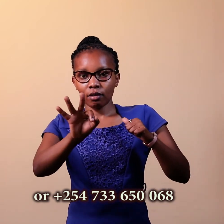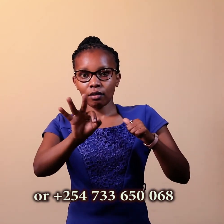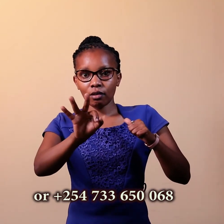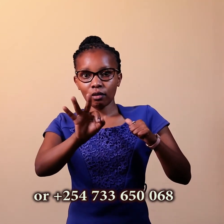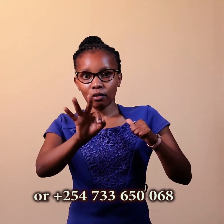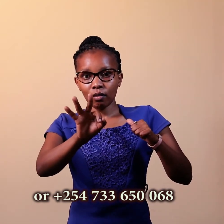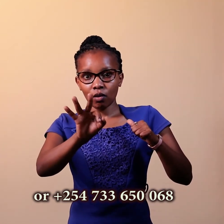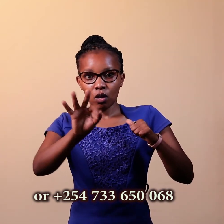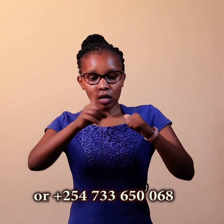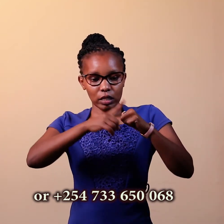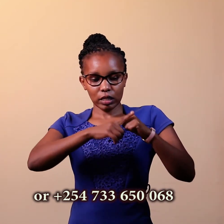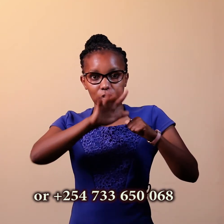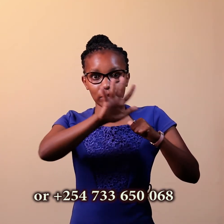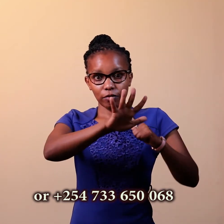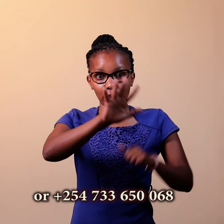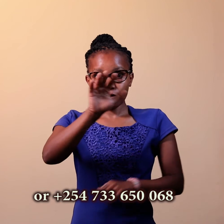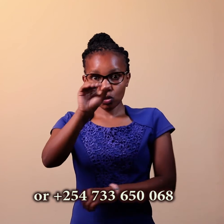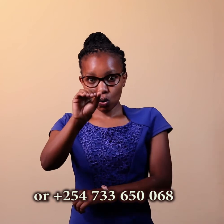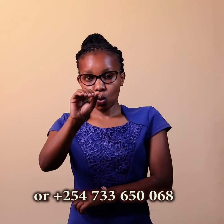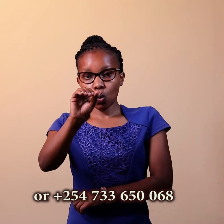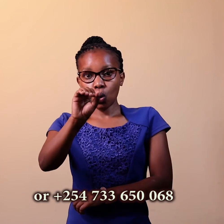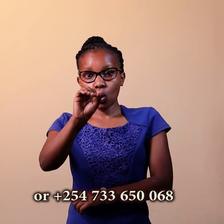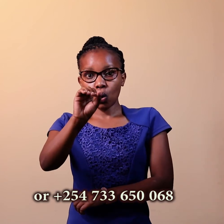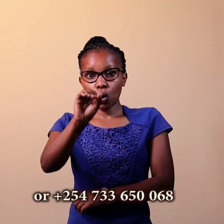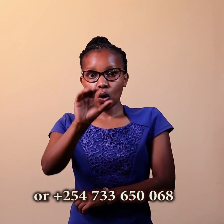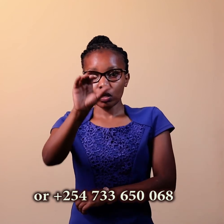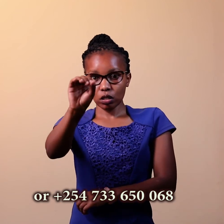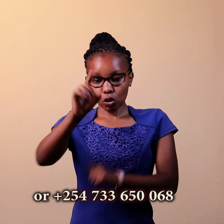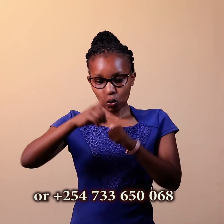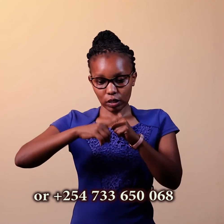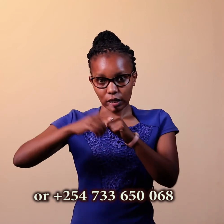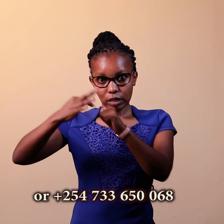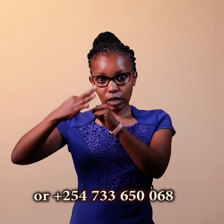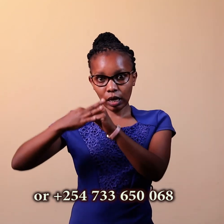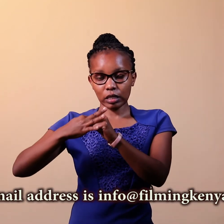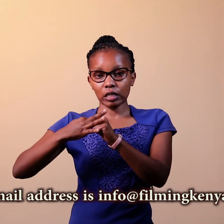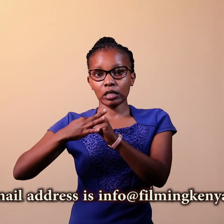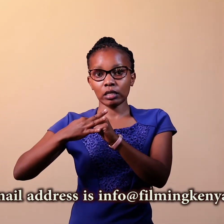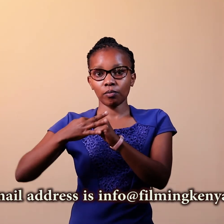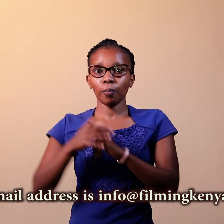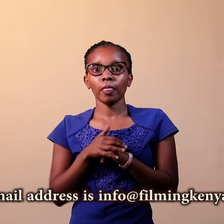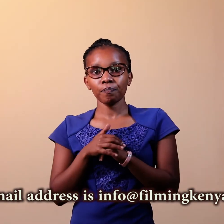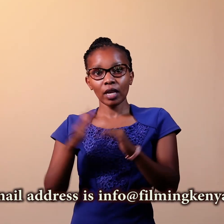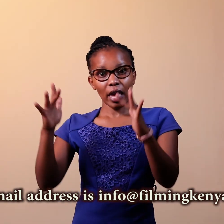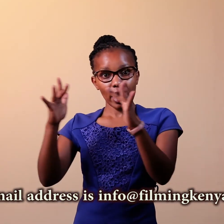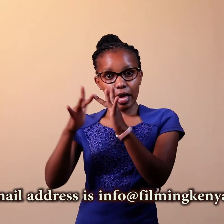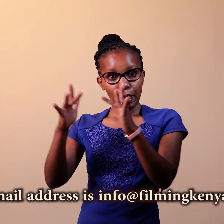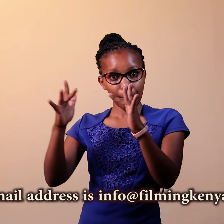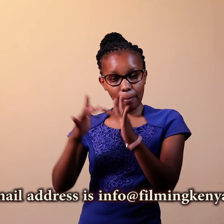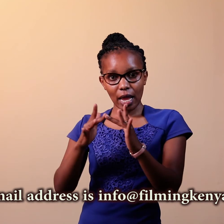6 5 0. 0 6 8. The email address is. Info.